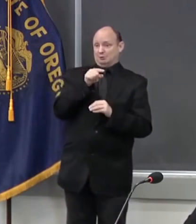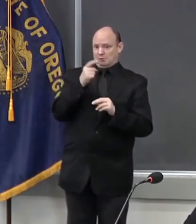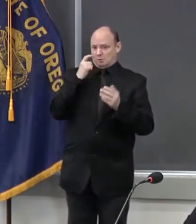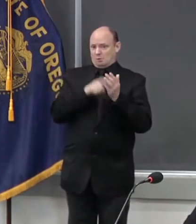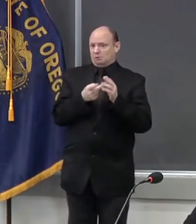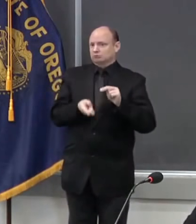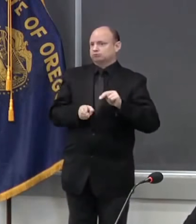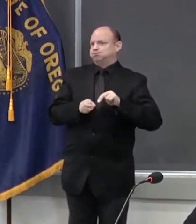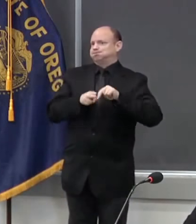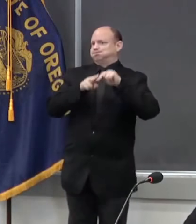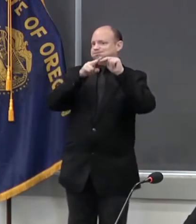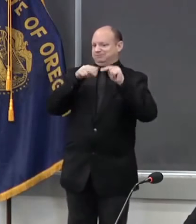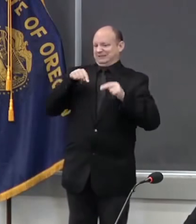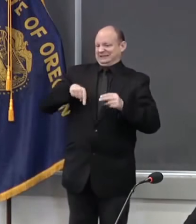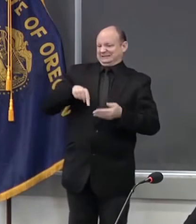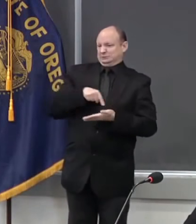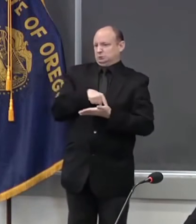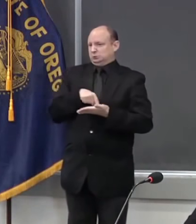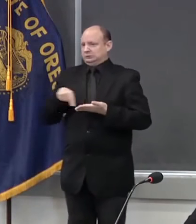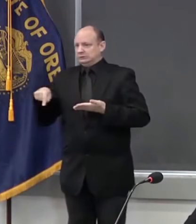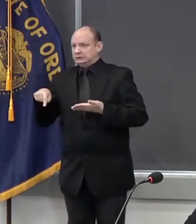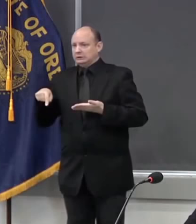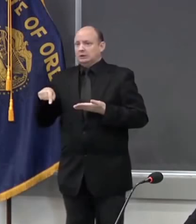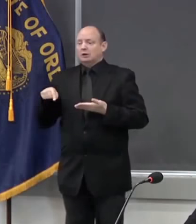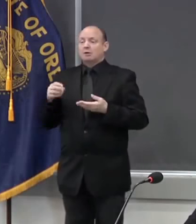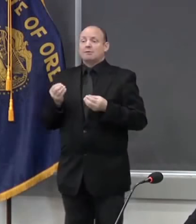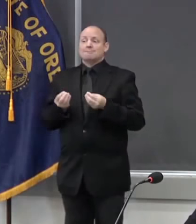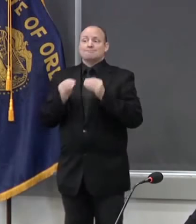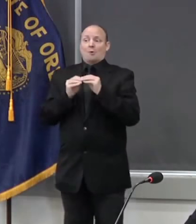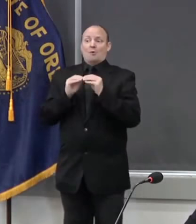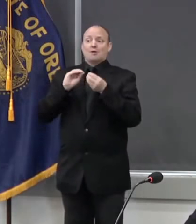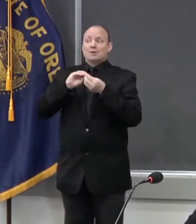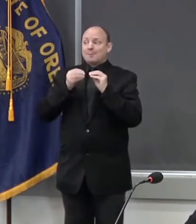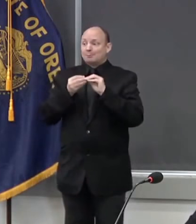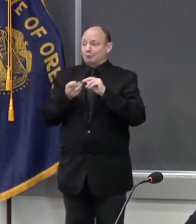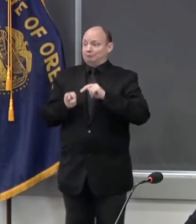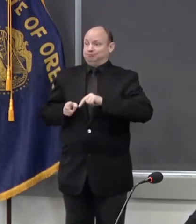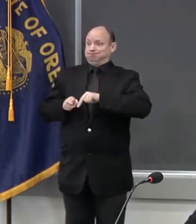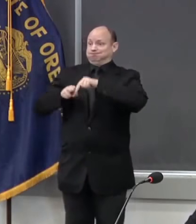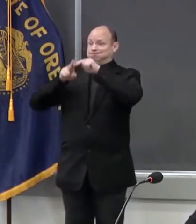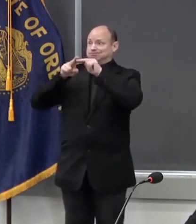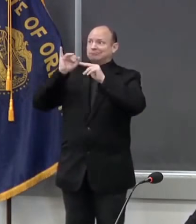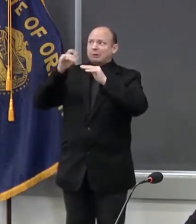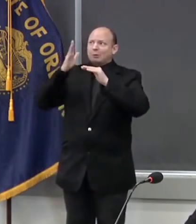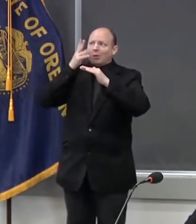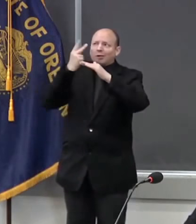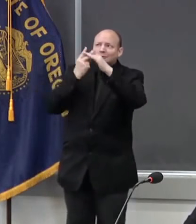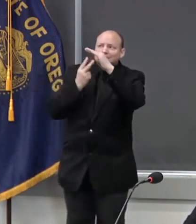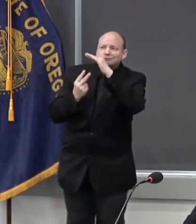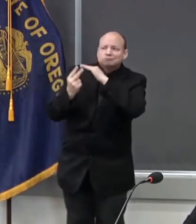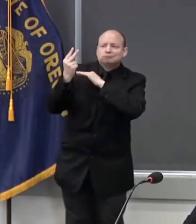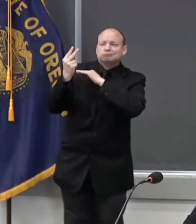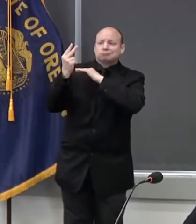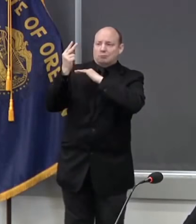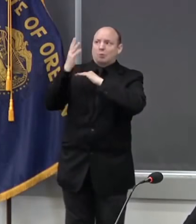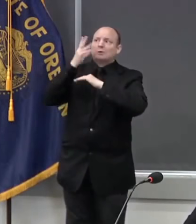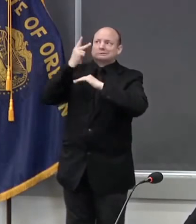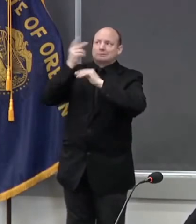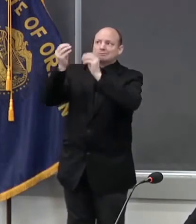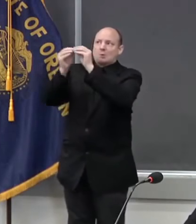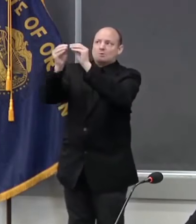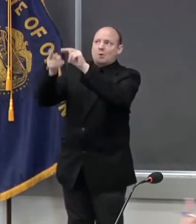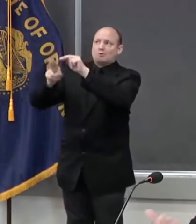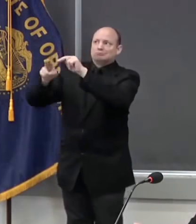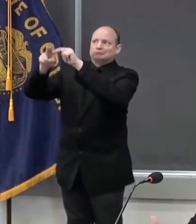week, and coupled with the rising counts and the modeling projections, this number will likely increase. While hospitals have